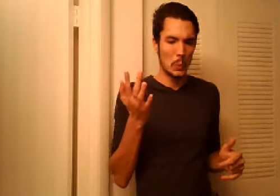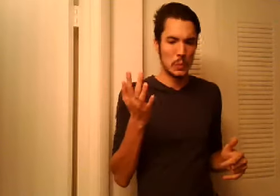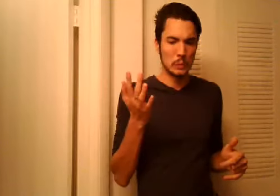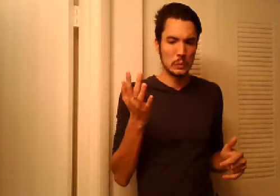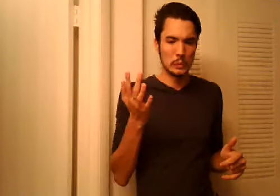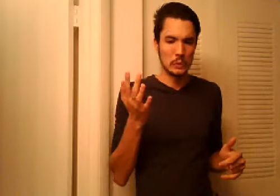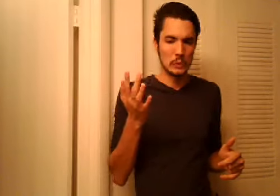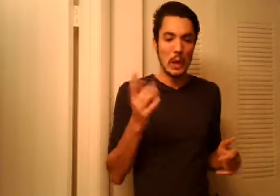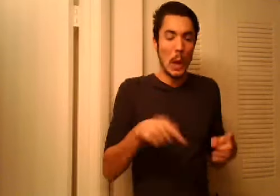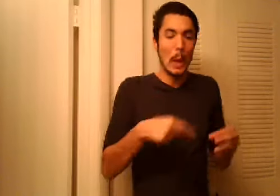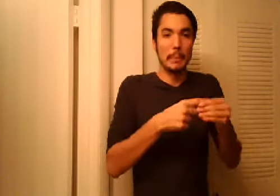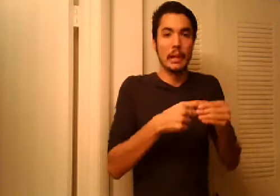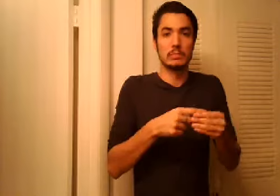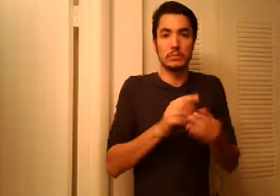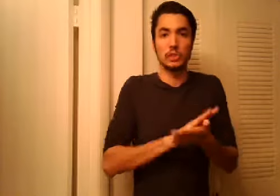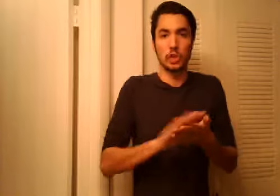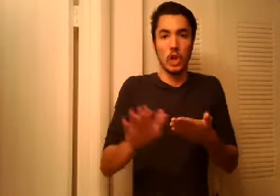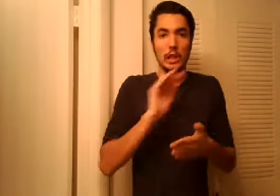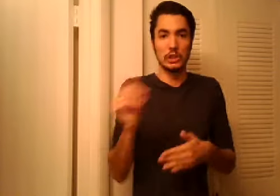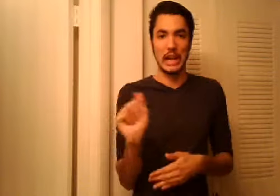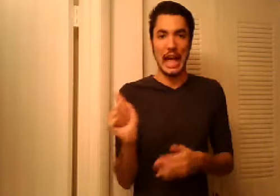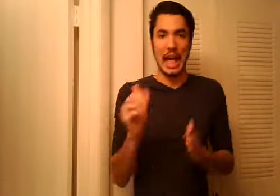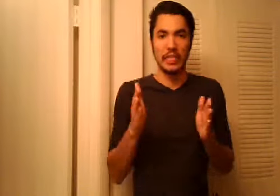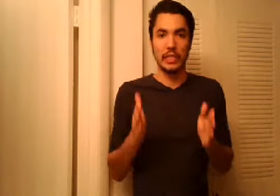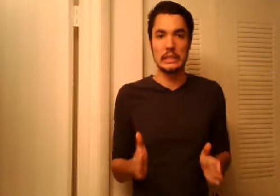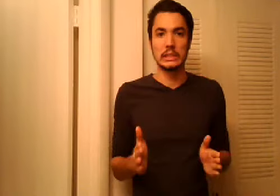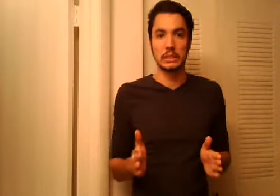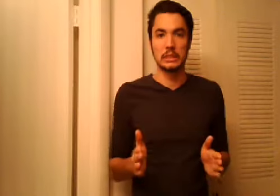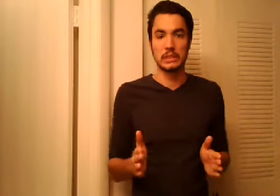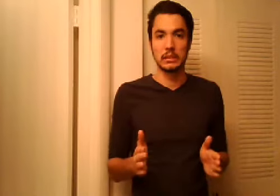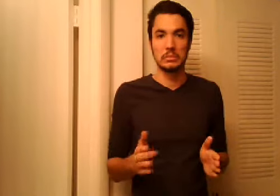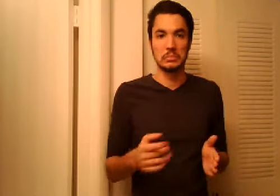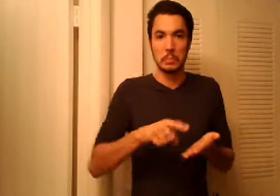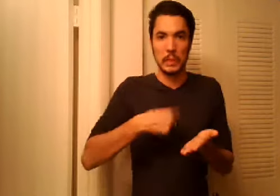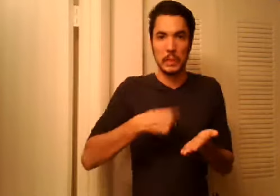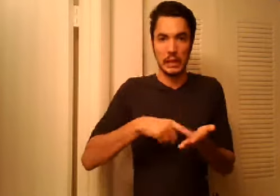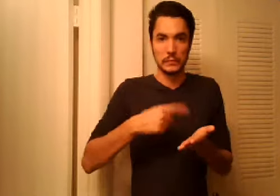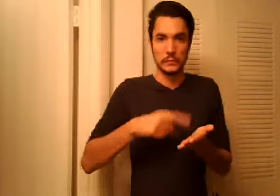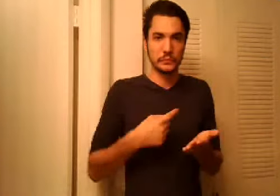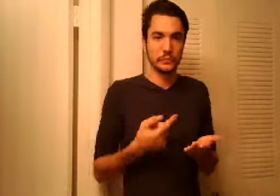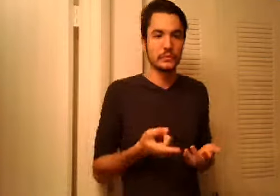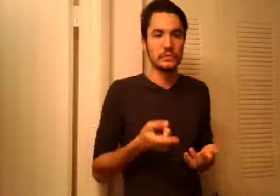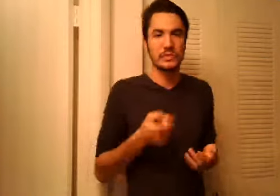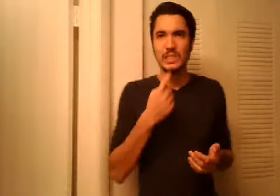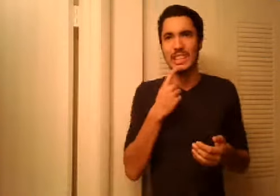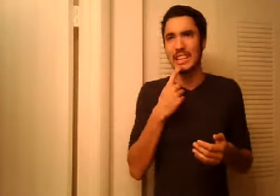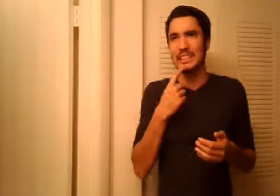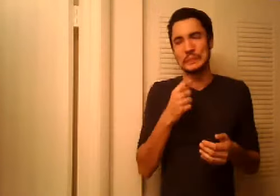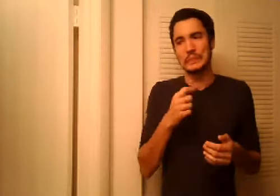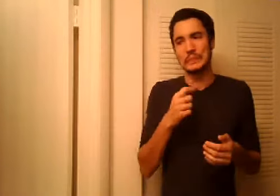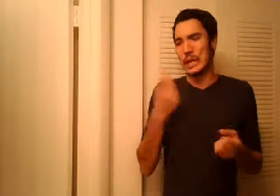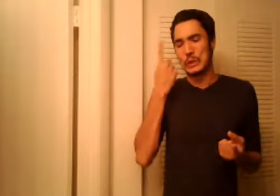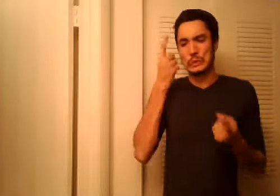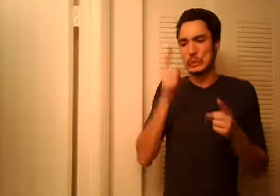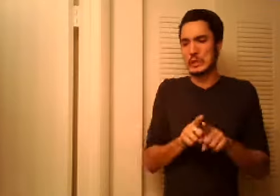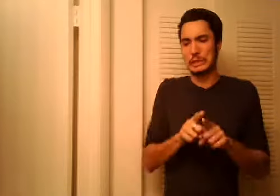and there are a variety of reasons, and I know the NCAA is not a great institution, but we need to enforce that, blah, blah. And we were a little surprised, me and the two friends I was seeing, we were